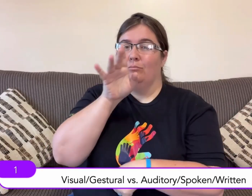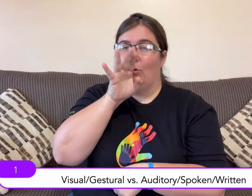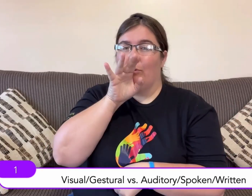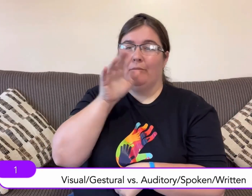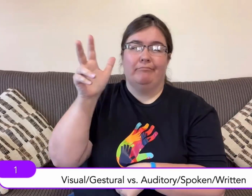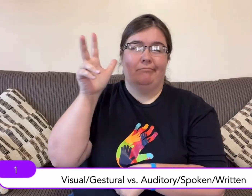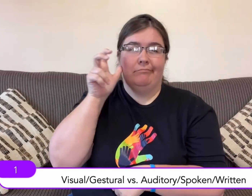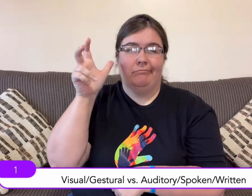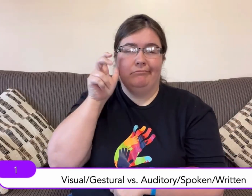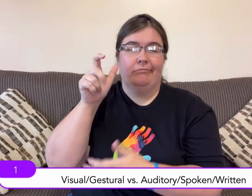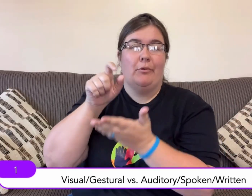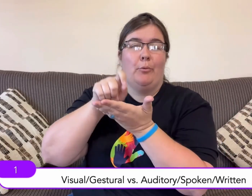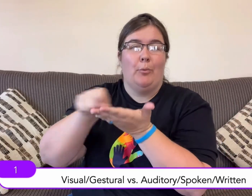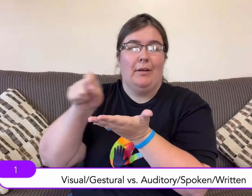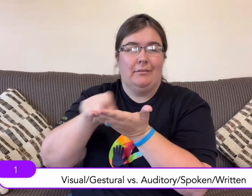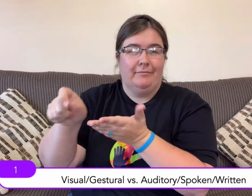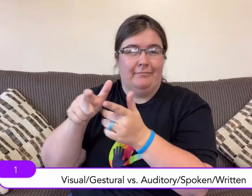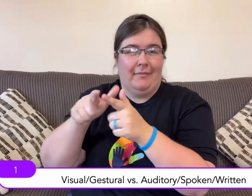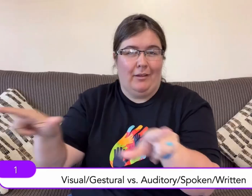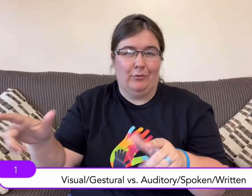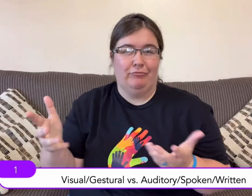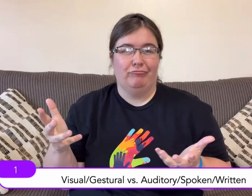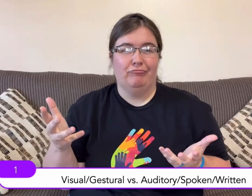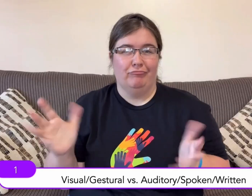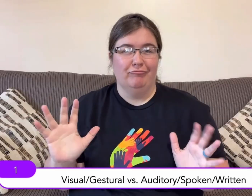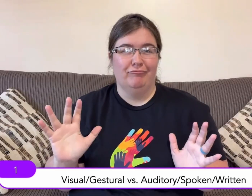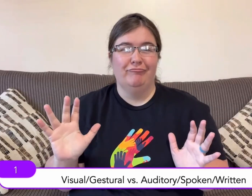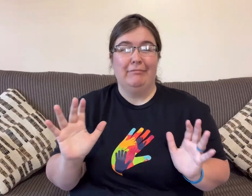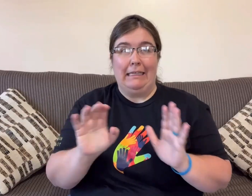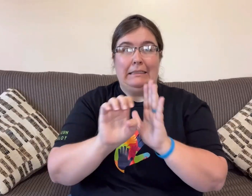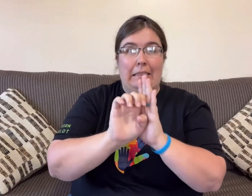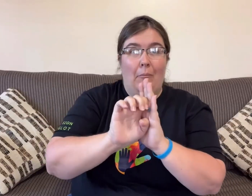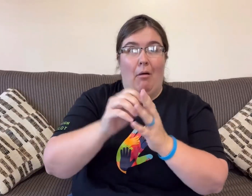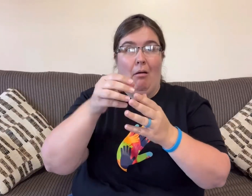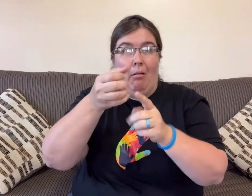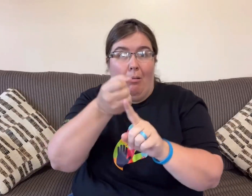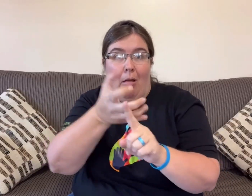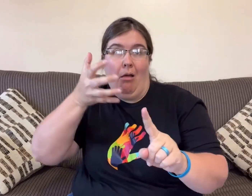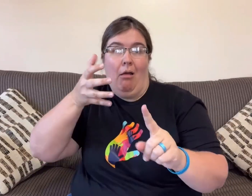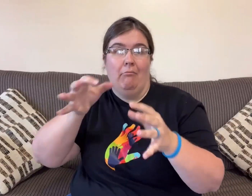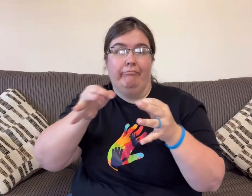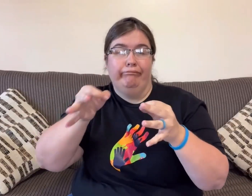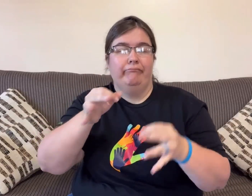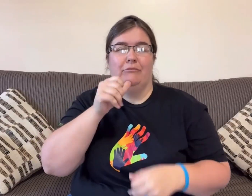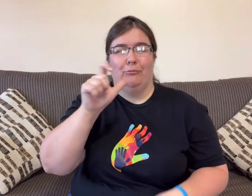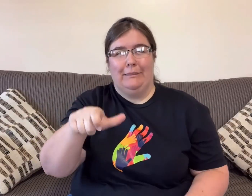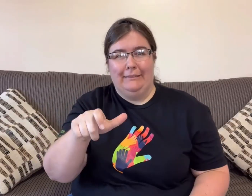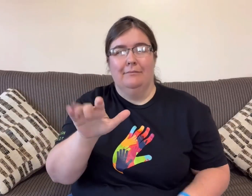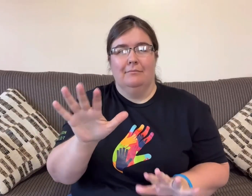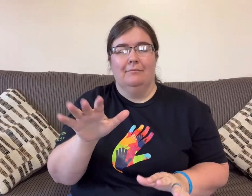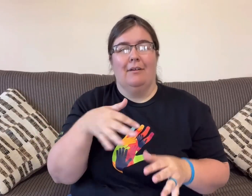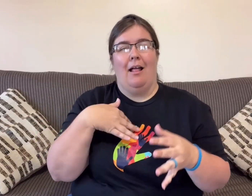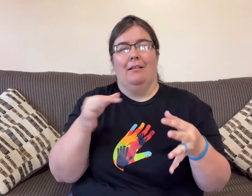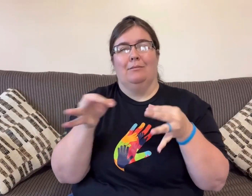spoken, auditory, and written language. And that's it. Example and expansion not really needed, but I'll explain more